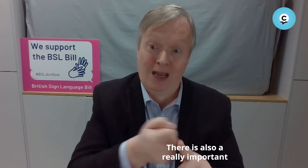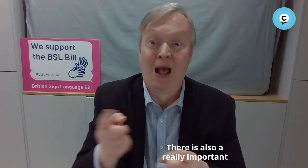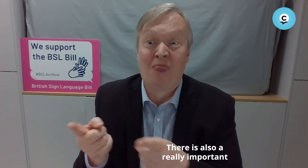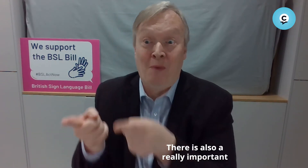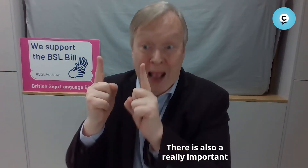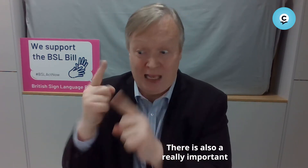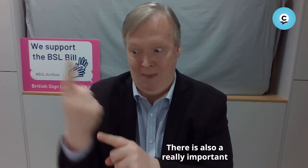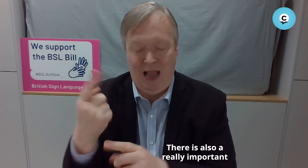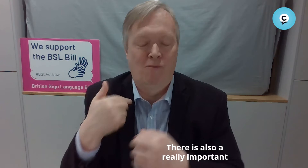is also a really important